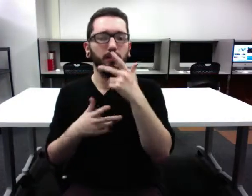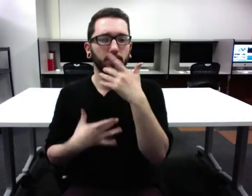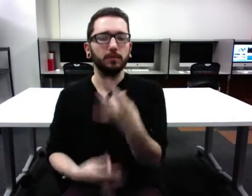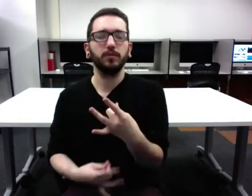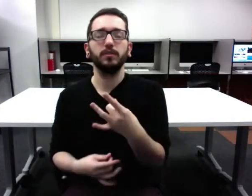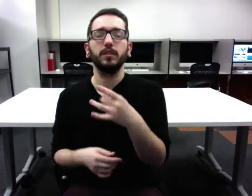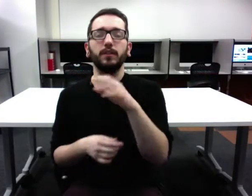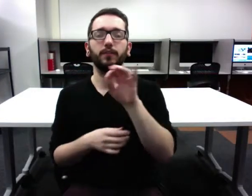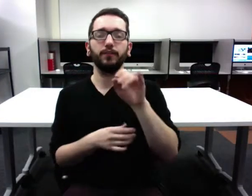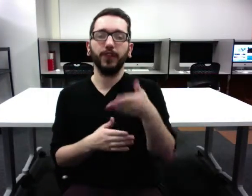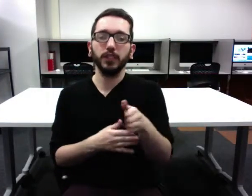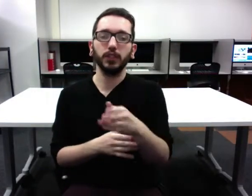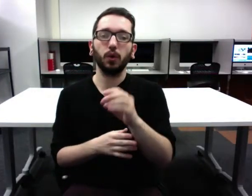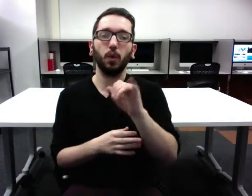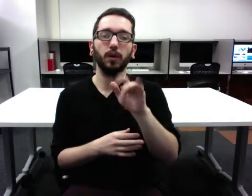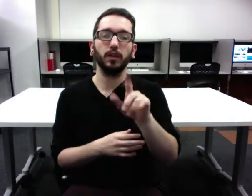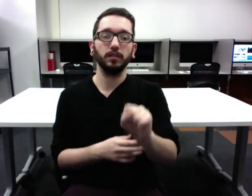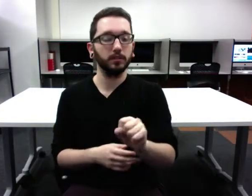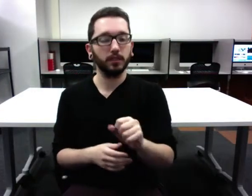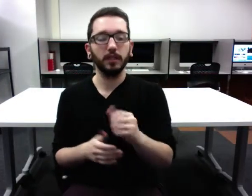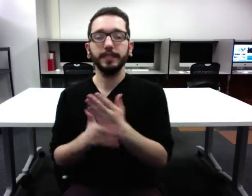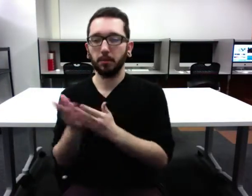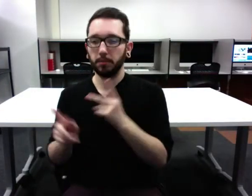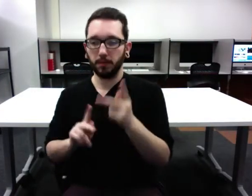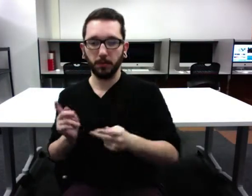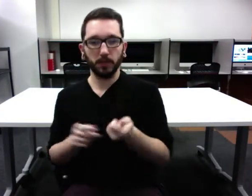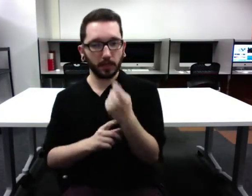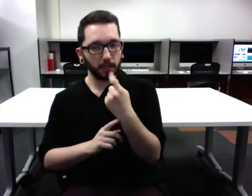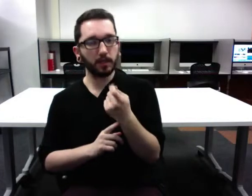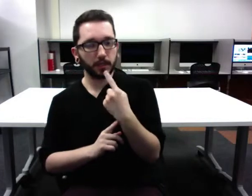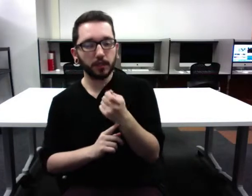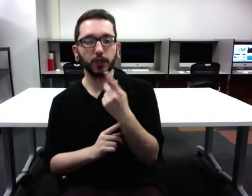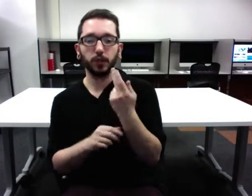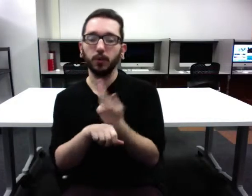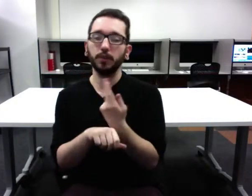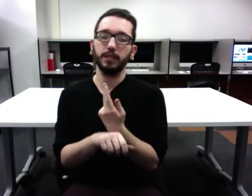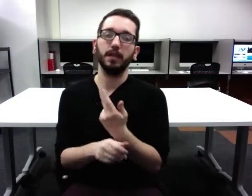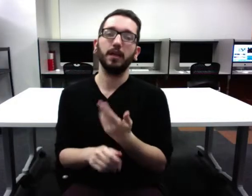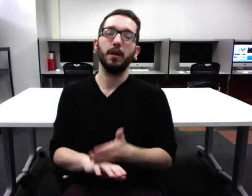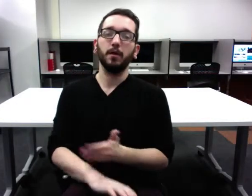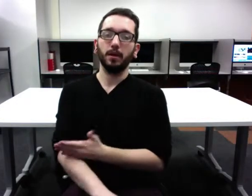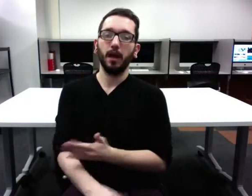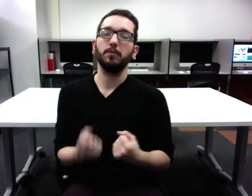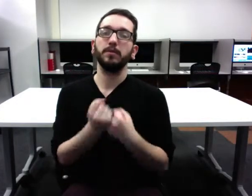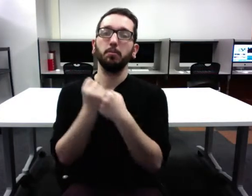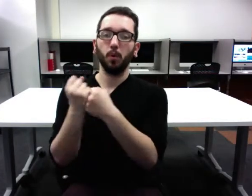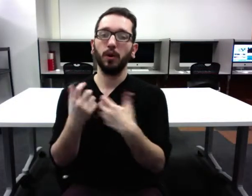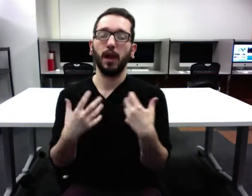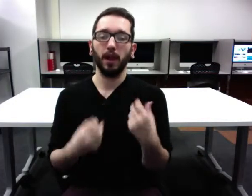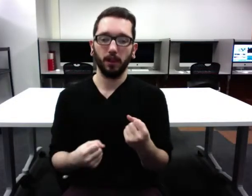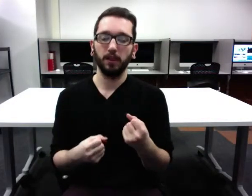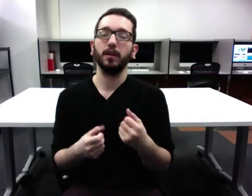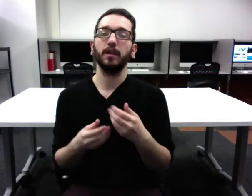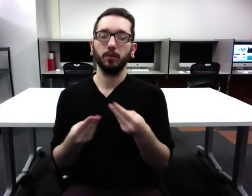number of different health problems and to promote health, and that also is, in some cases, thought to be effective for pain. Now,